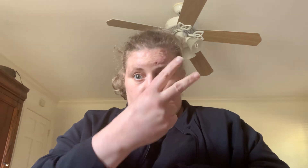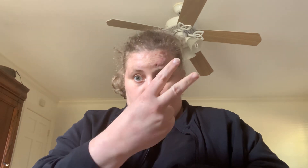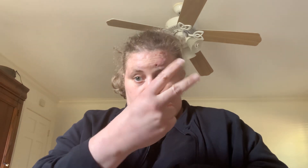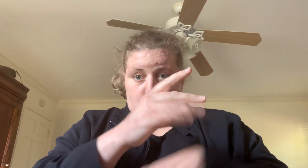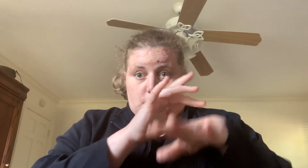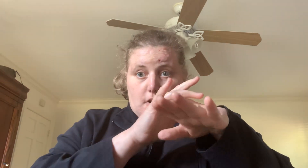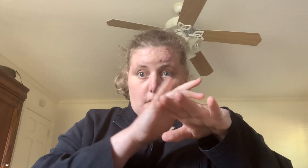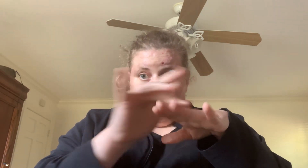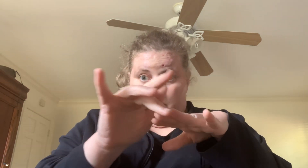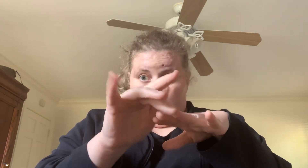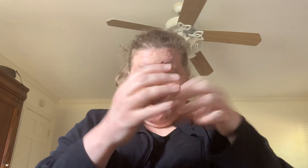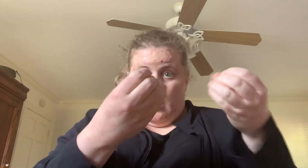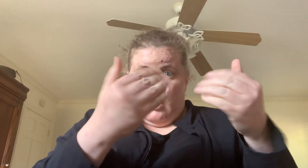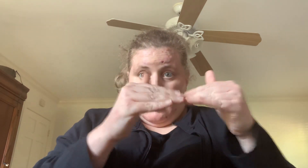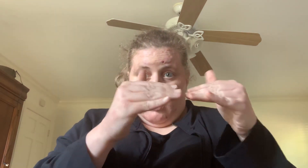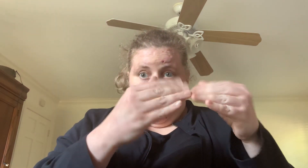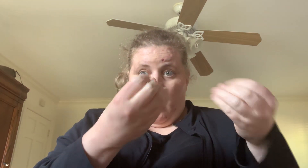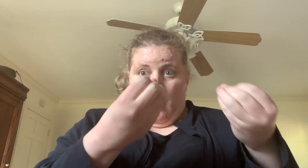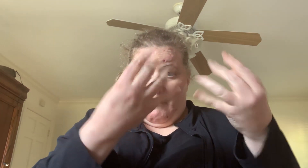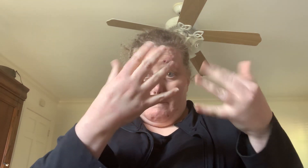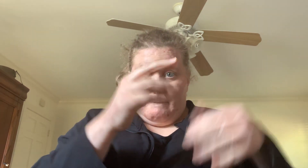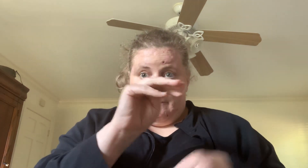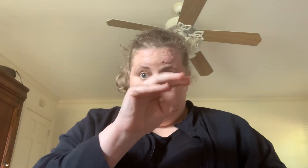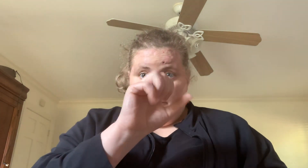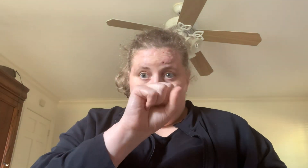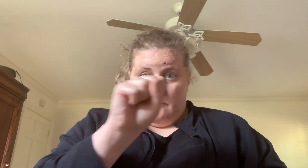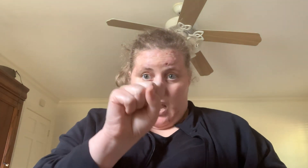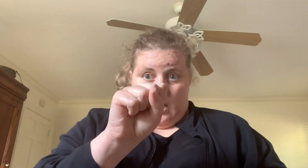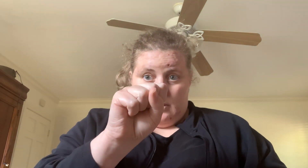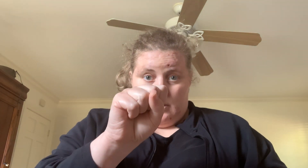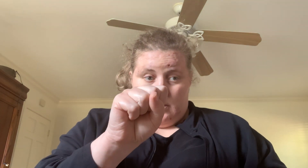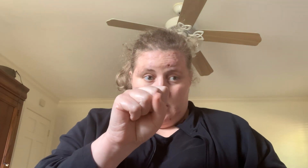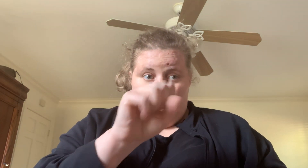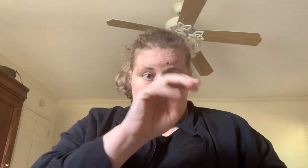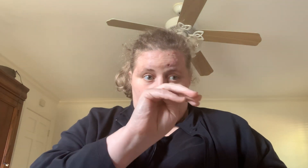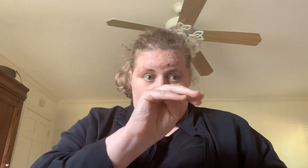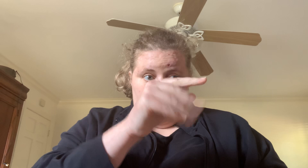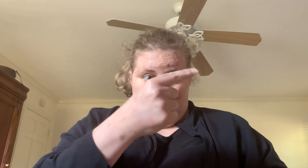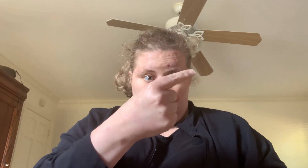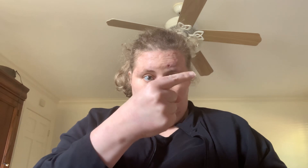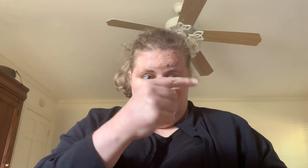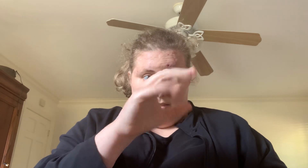3.67 moles of HCl react?